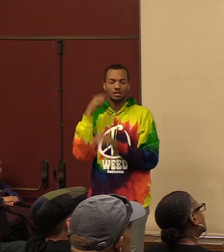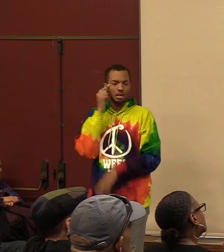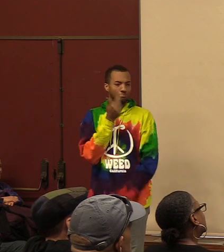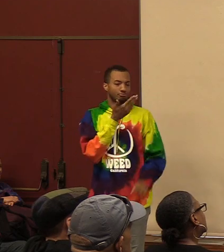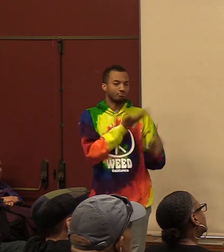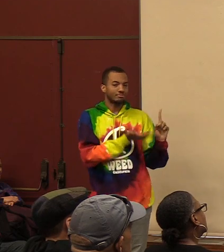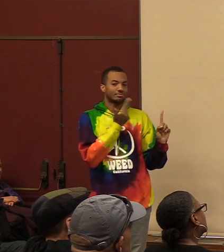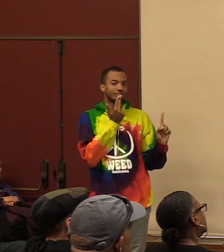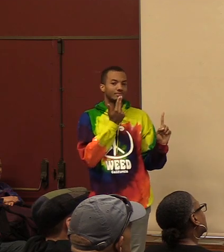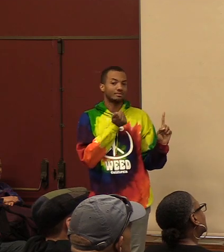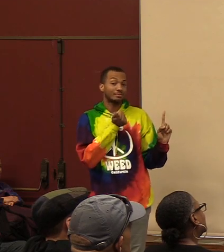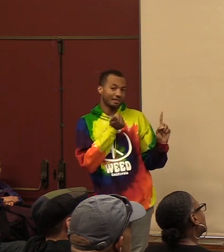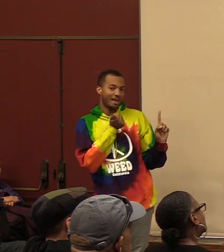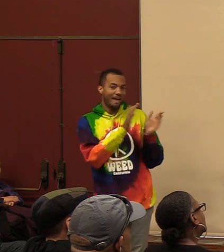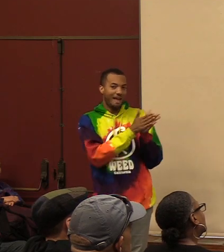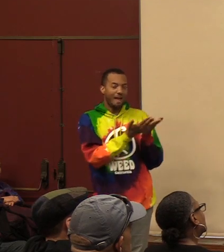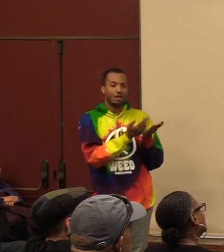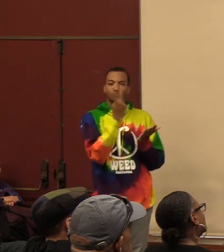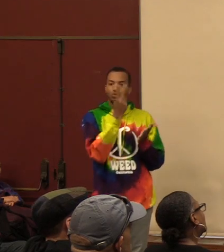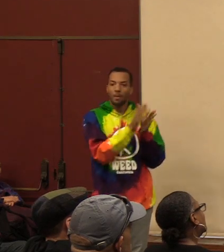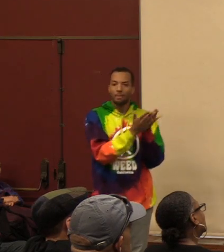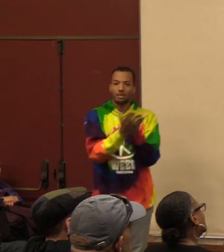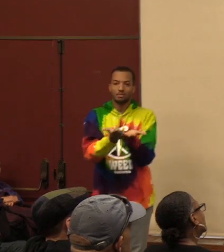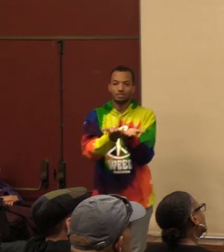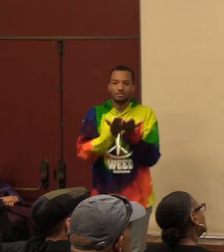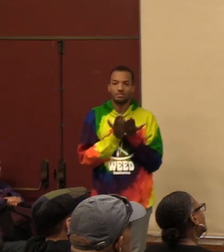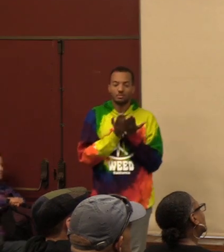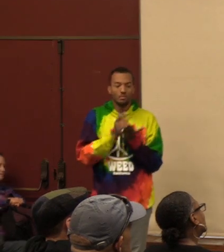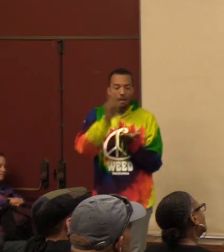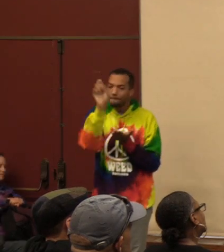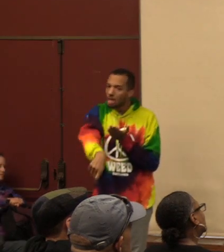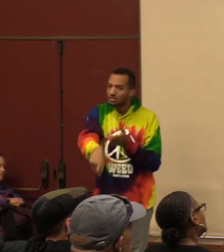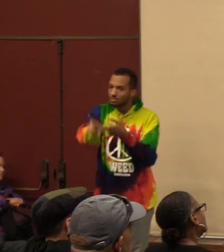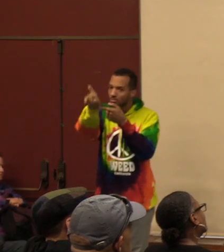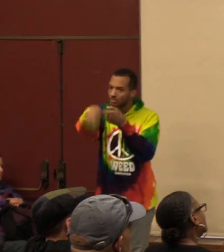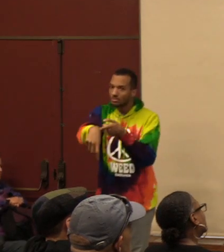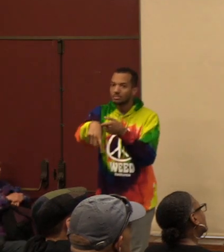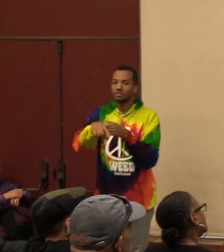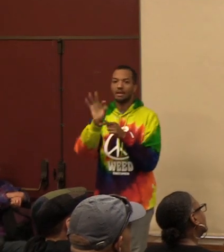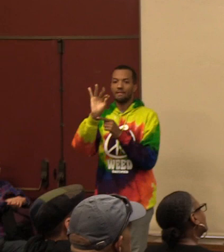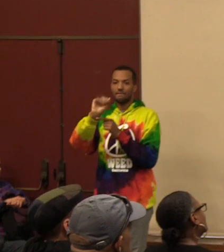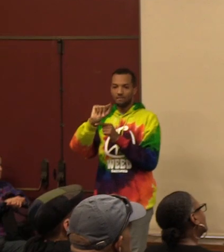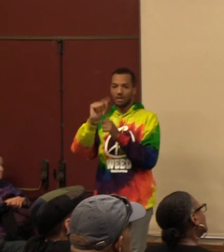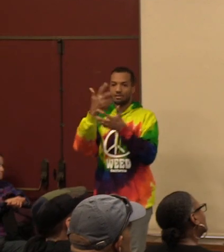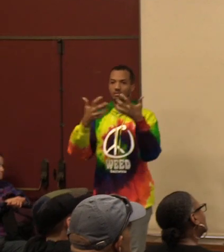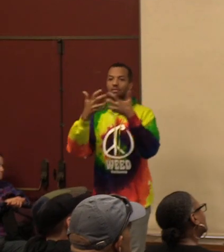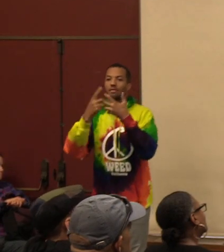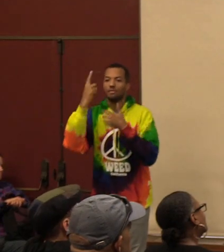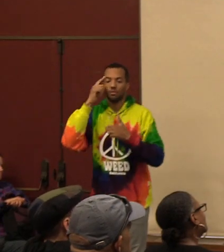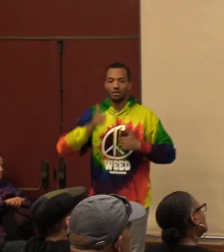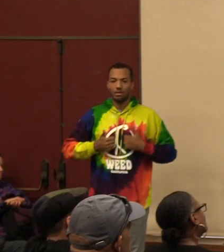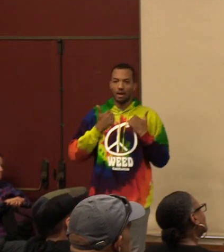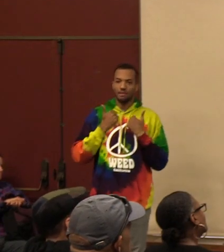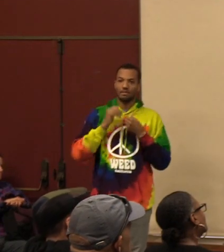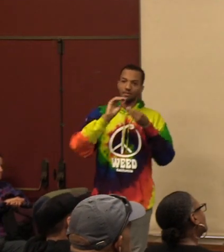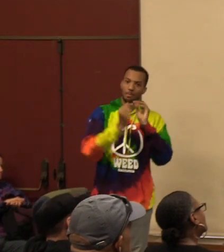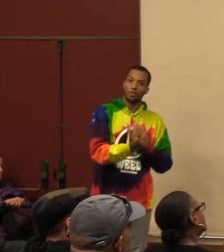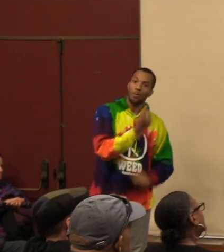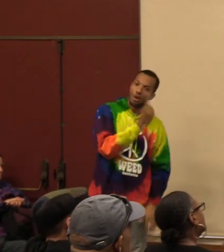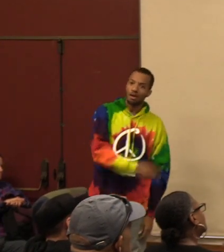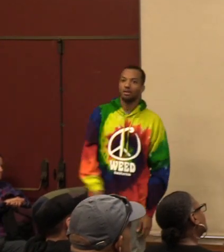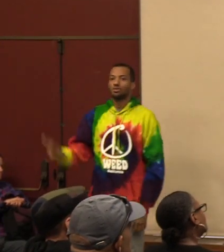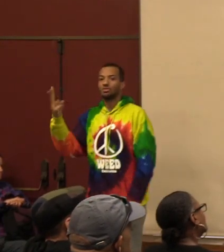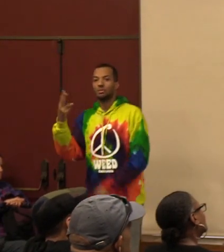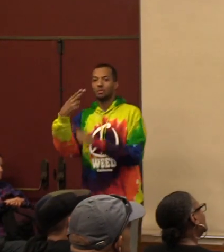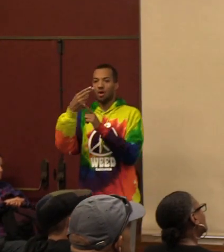gave me two books. He said, you need to read Fit for Life, Volumes 1 and 2 by